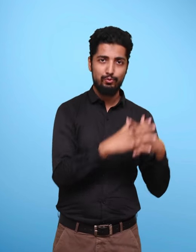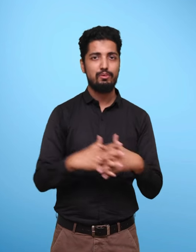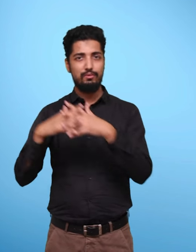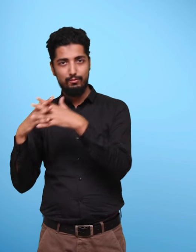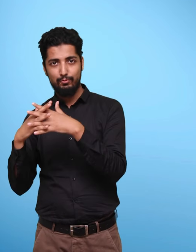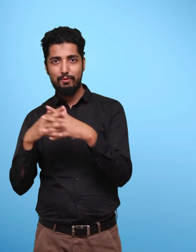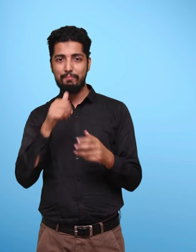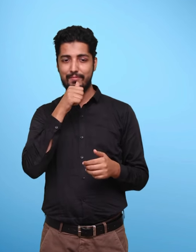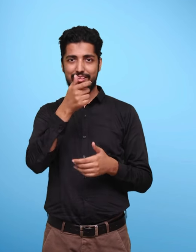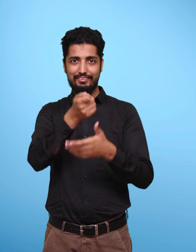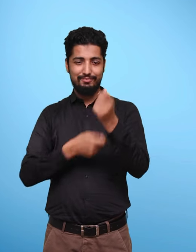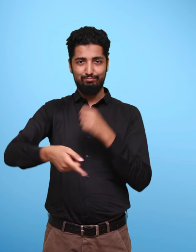W-w-well.